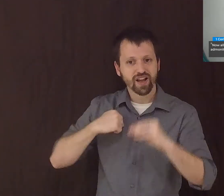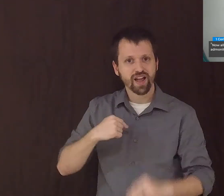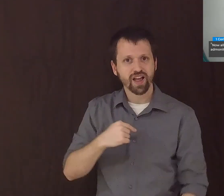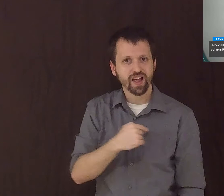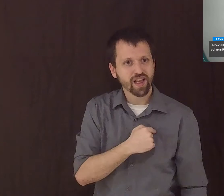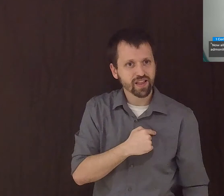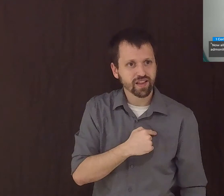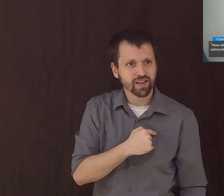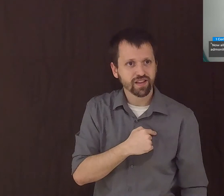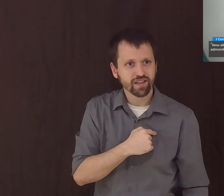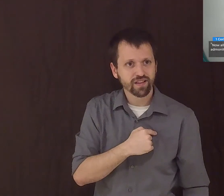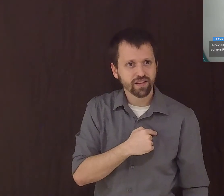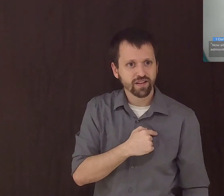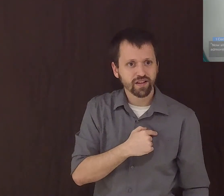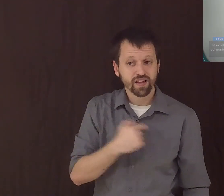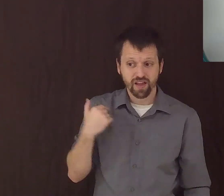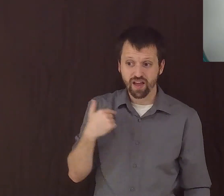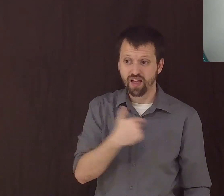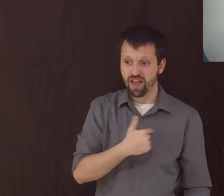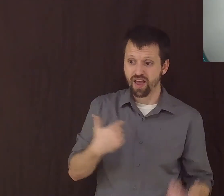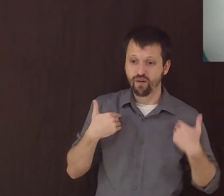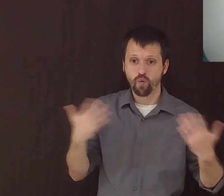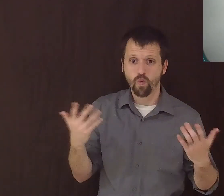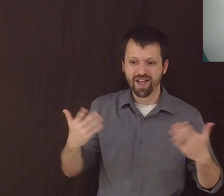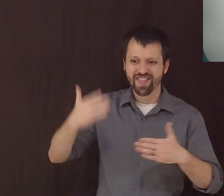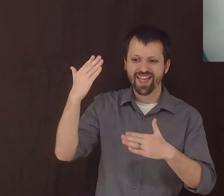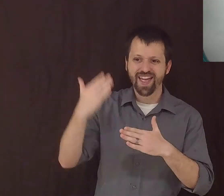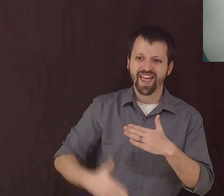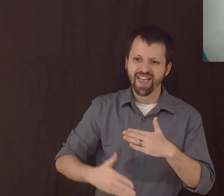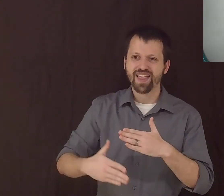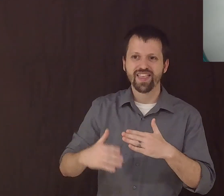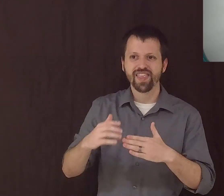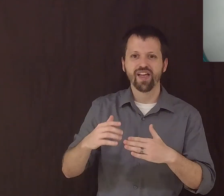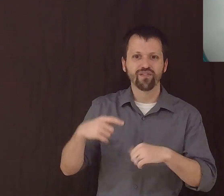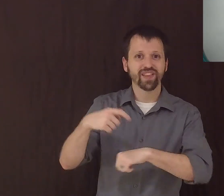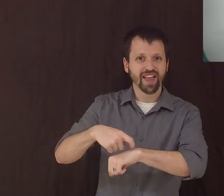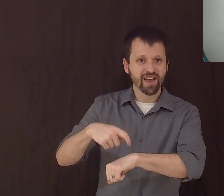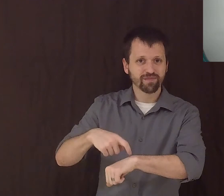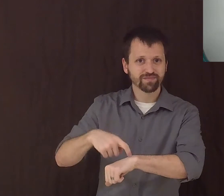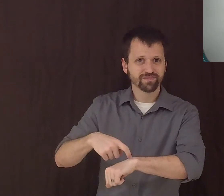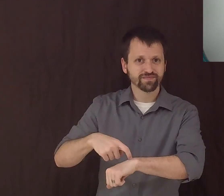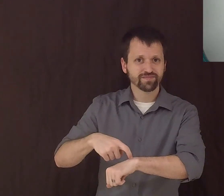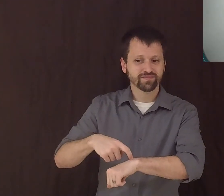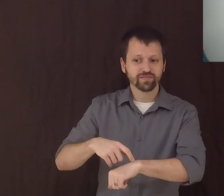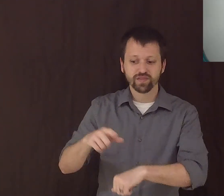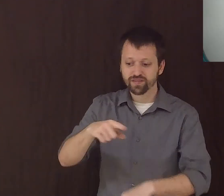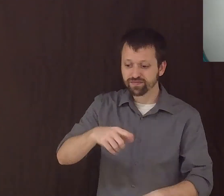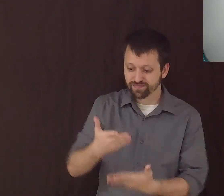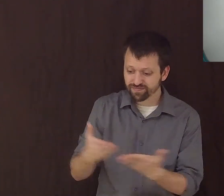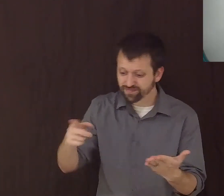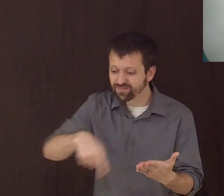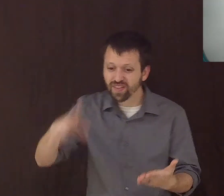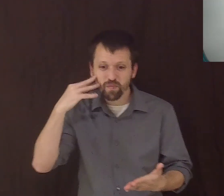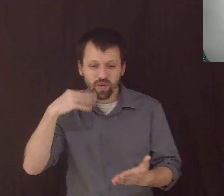upon whom the end of the ages has come. So Paul says these adversities that Israel went through, they're written, they're